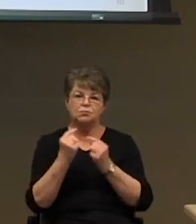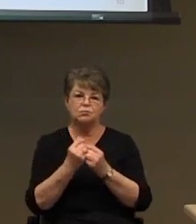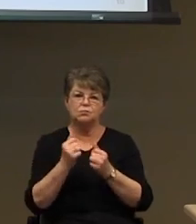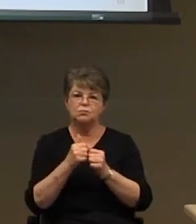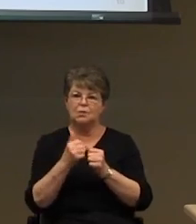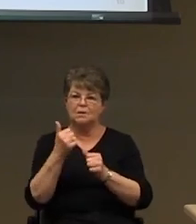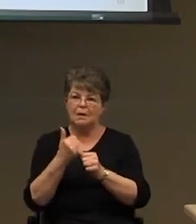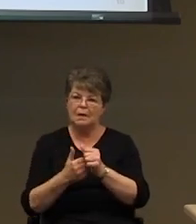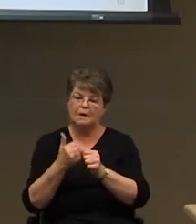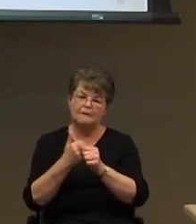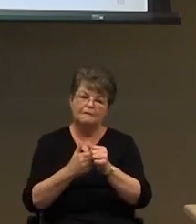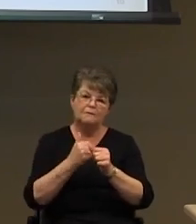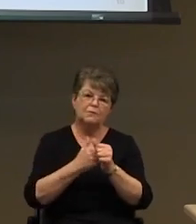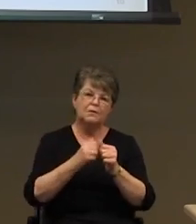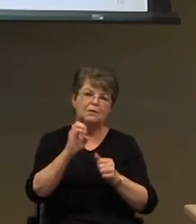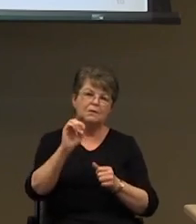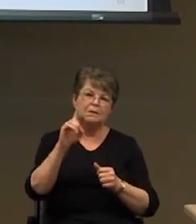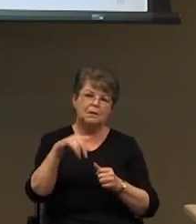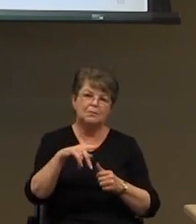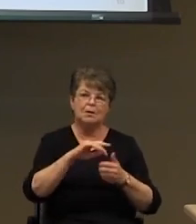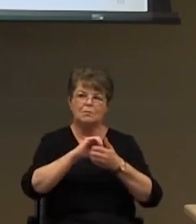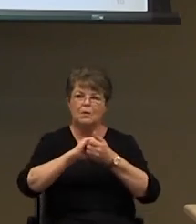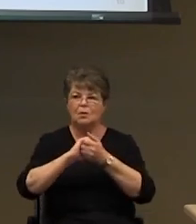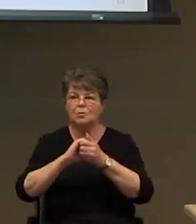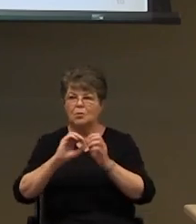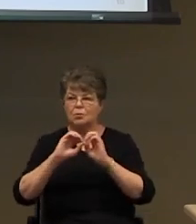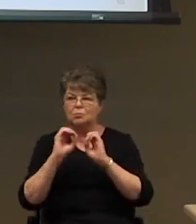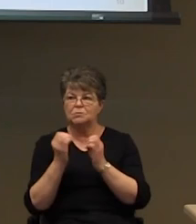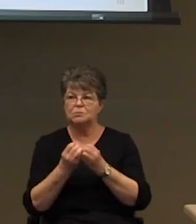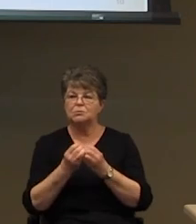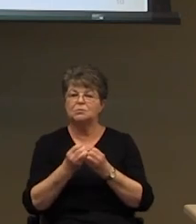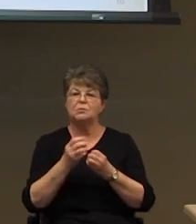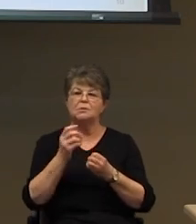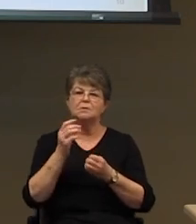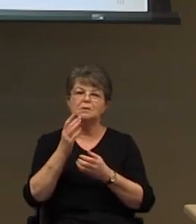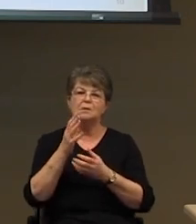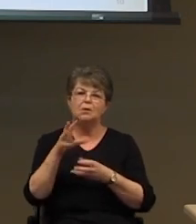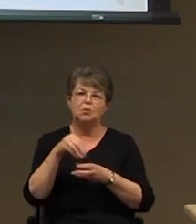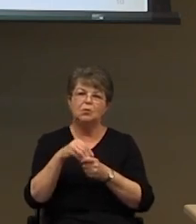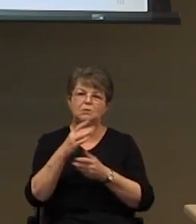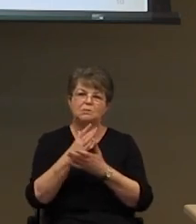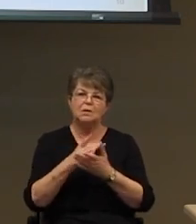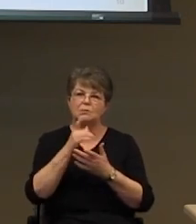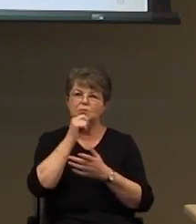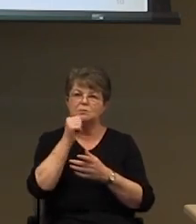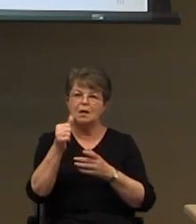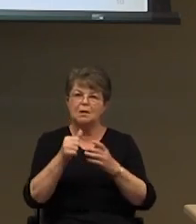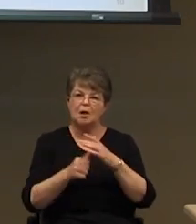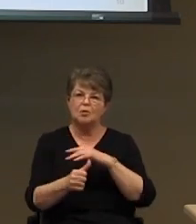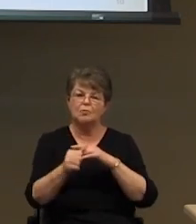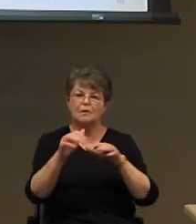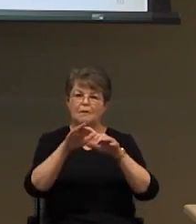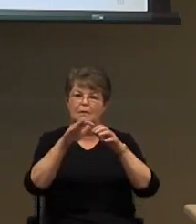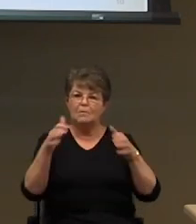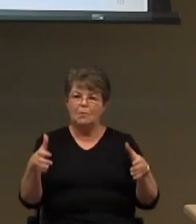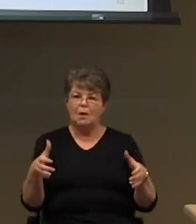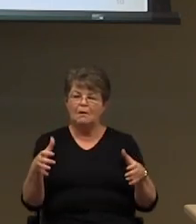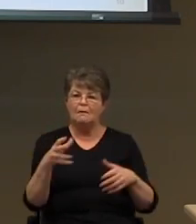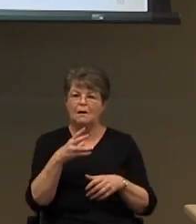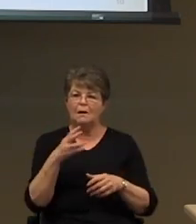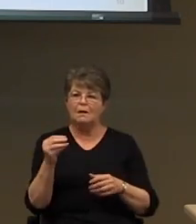EDP partner organization, including the ones that will no longer be inside the umbrella, if you will.